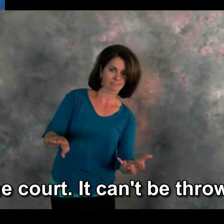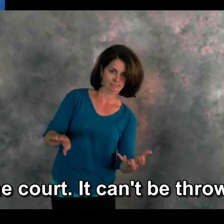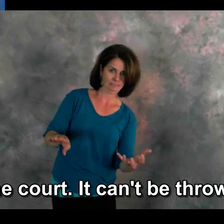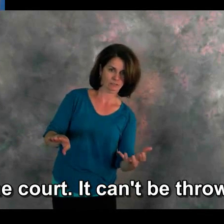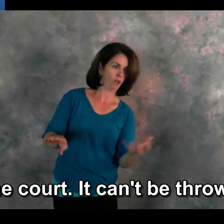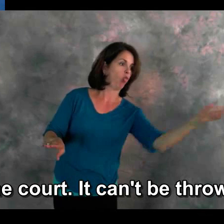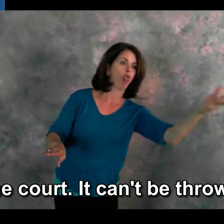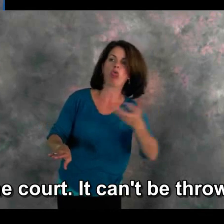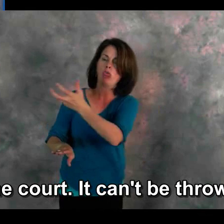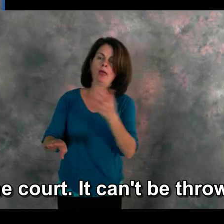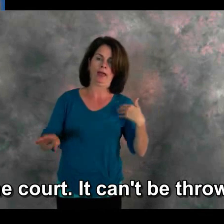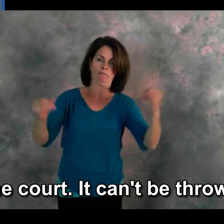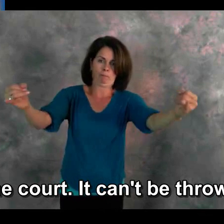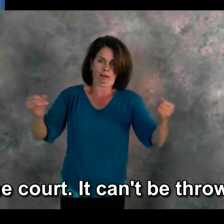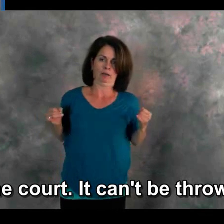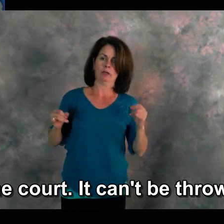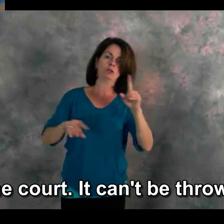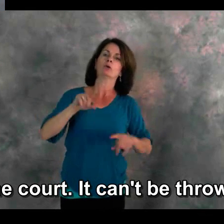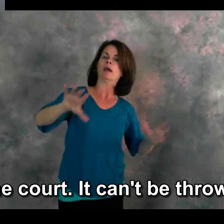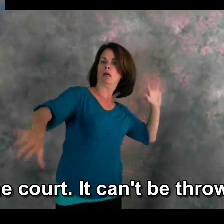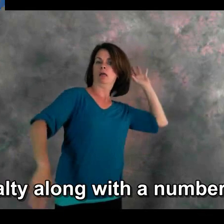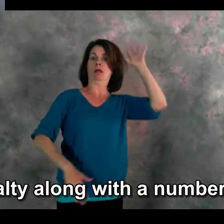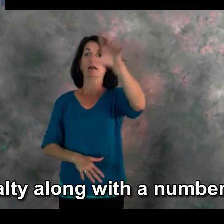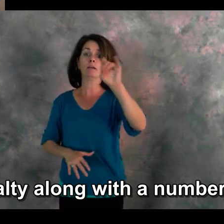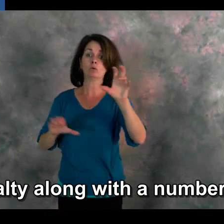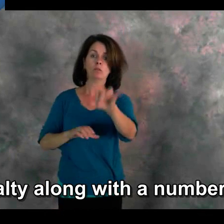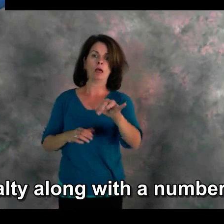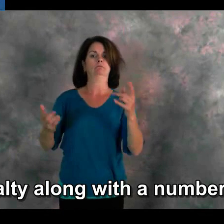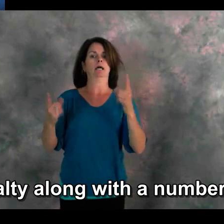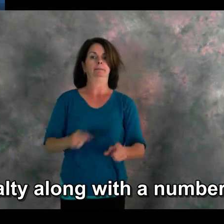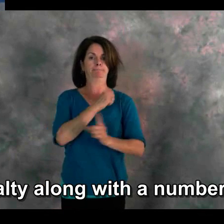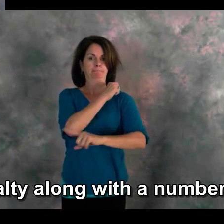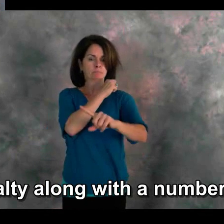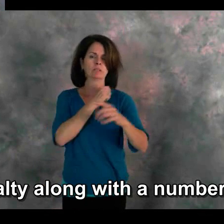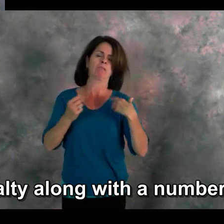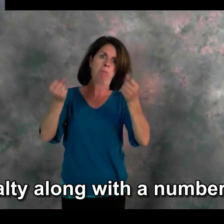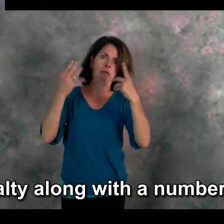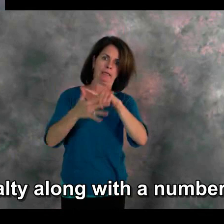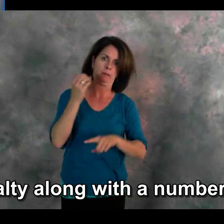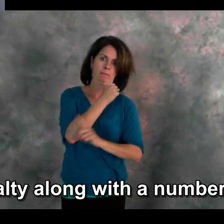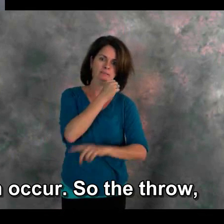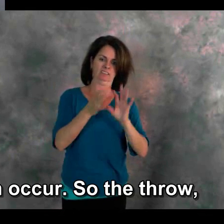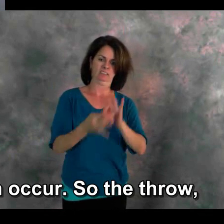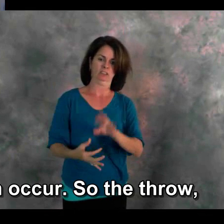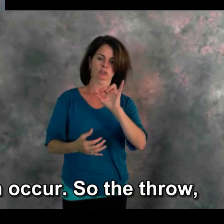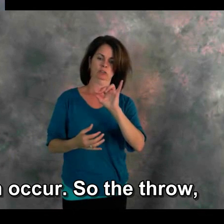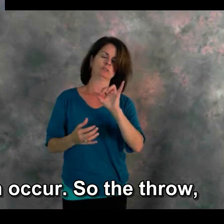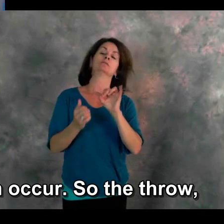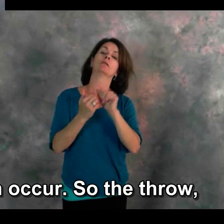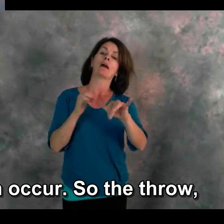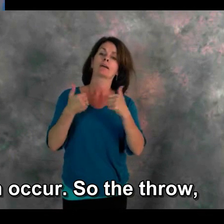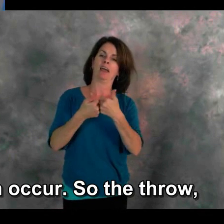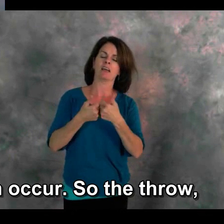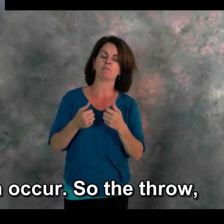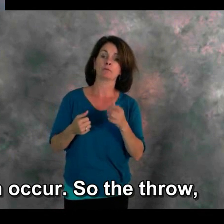certain boundary of the court. It can't be thrown through the air, or that's a penalty, along with a number of other penalties